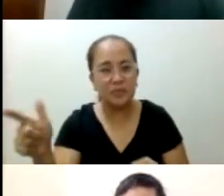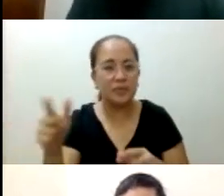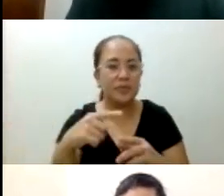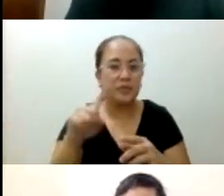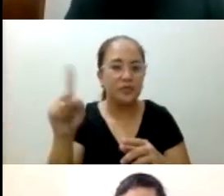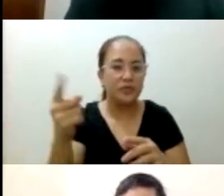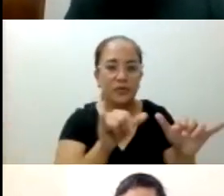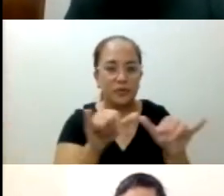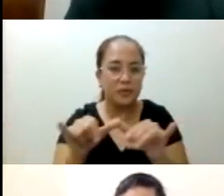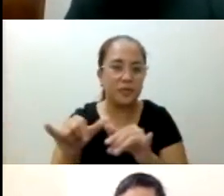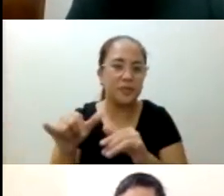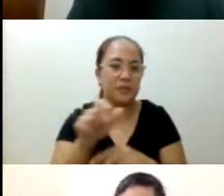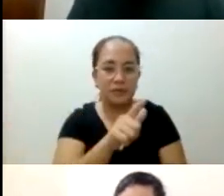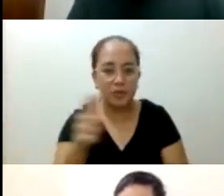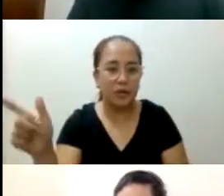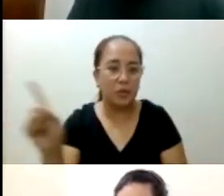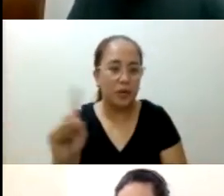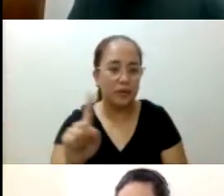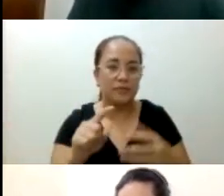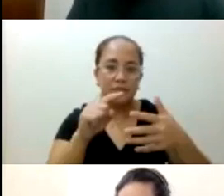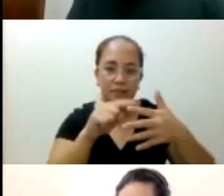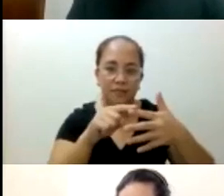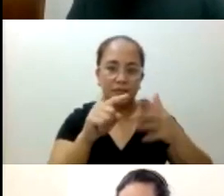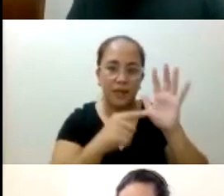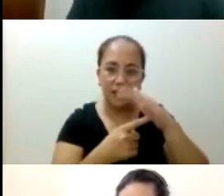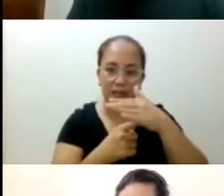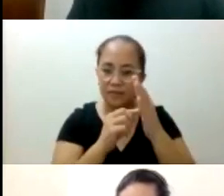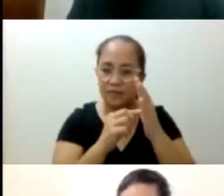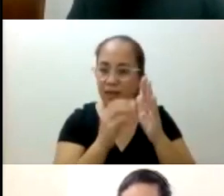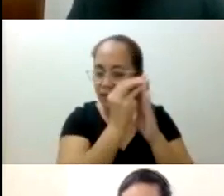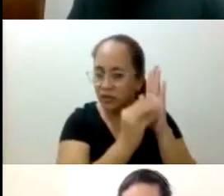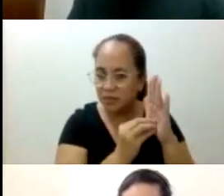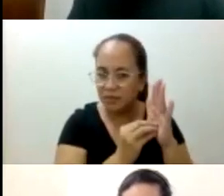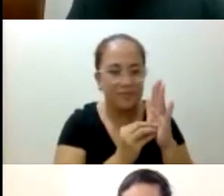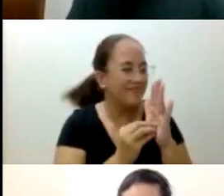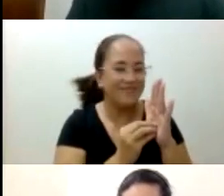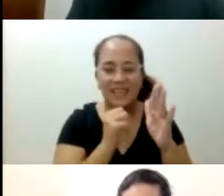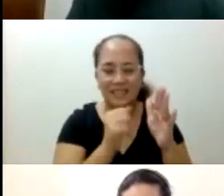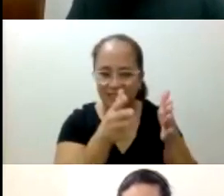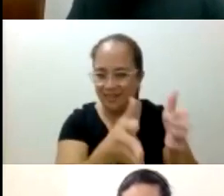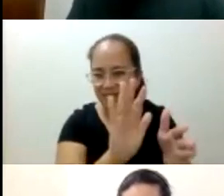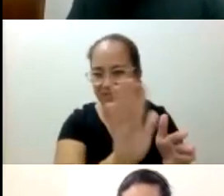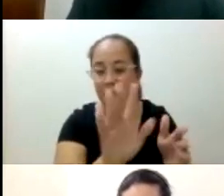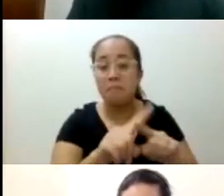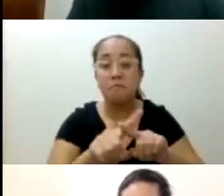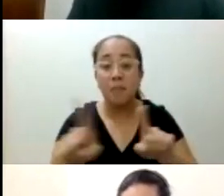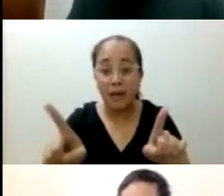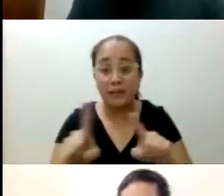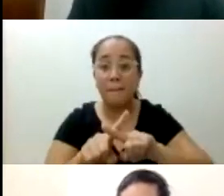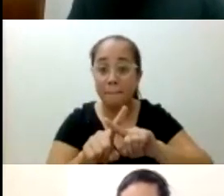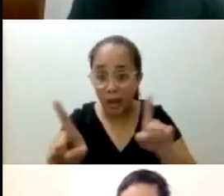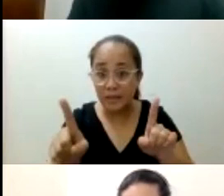parameter to alphabetize is handshake. We won't ask that question. However,